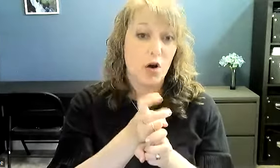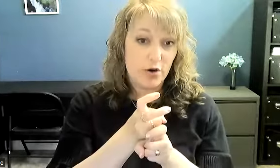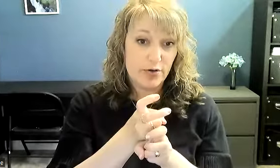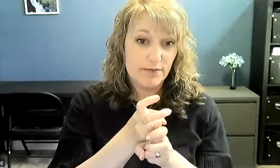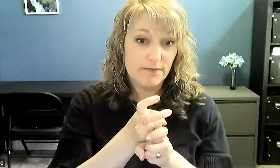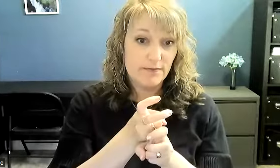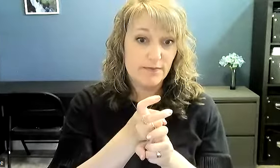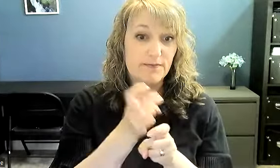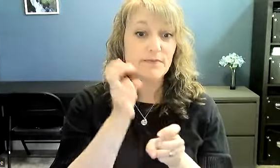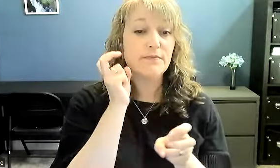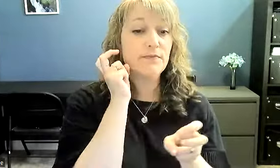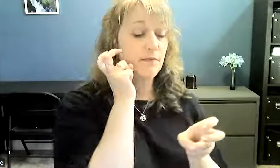Hard.